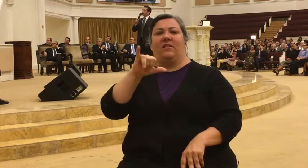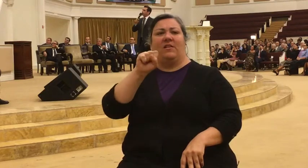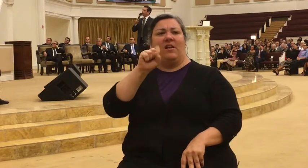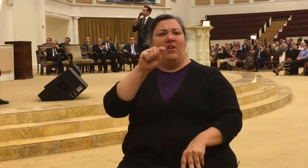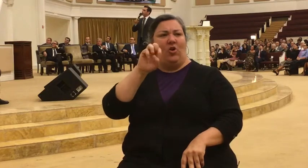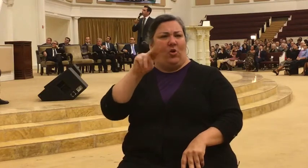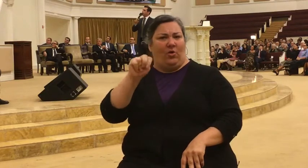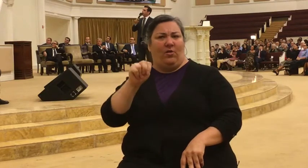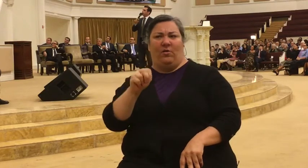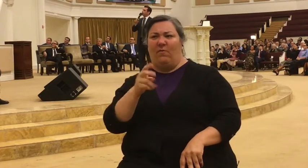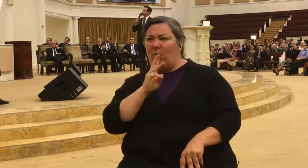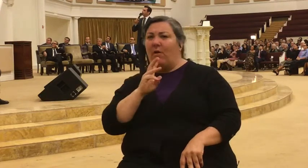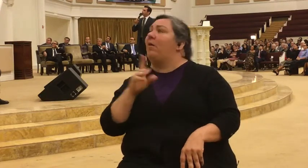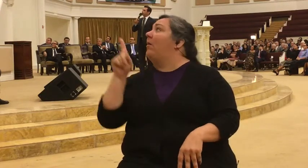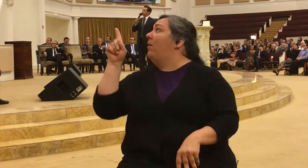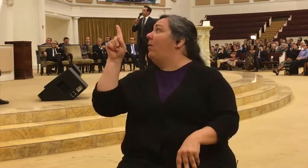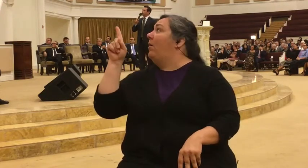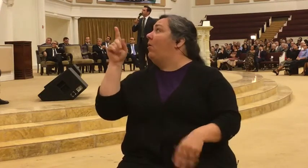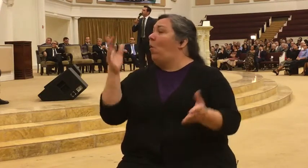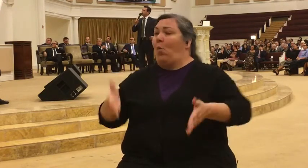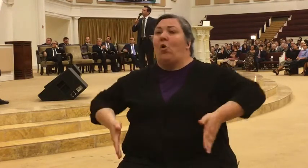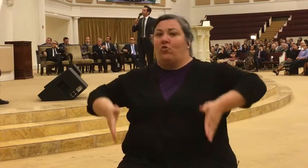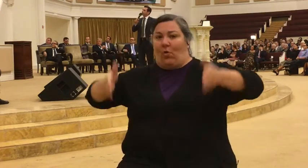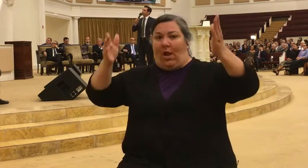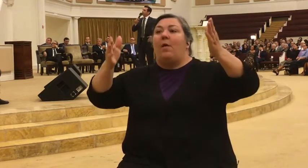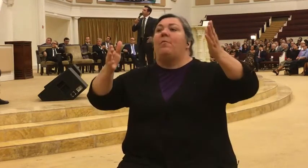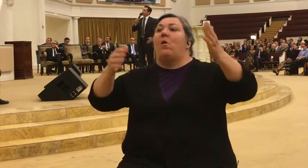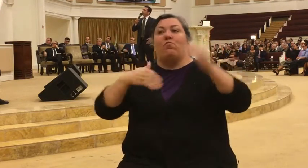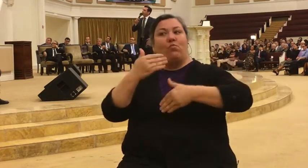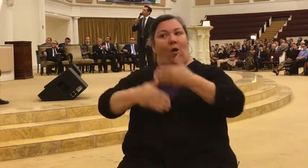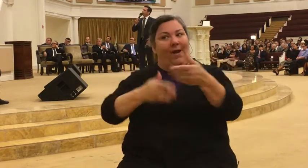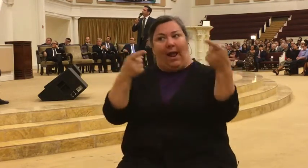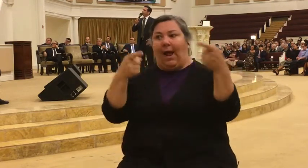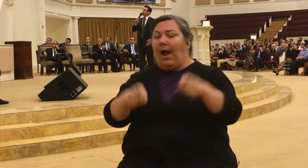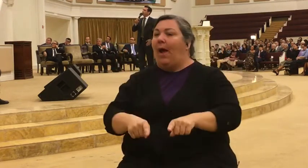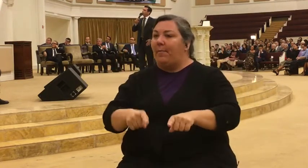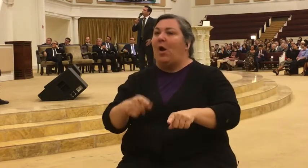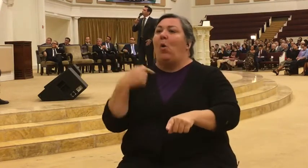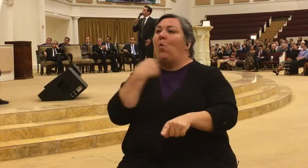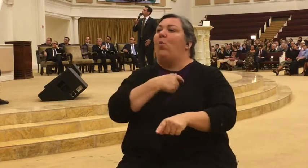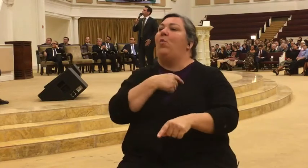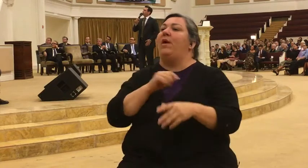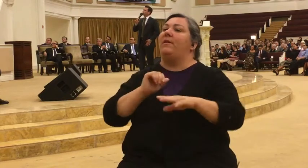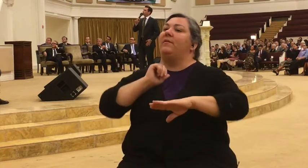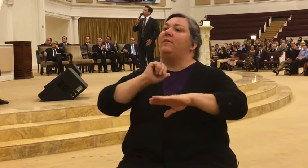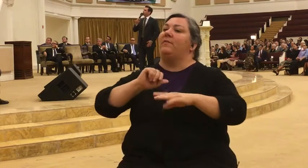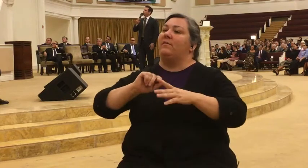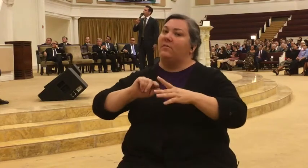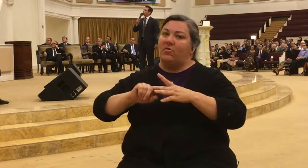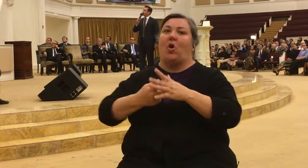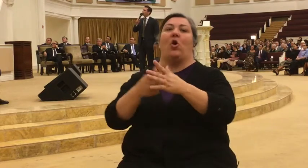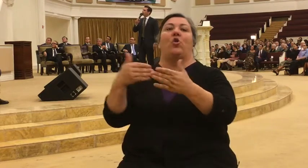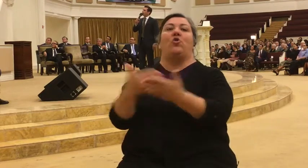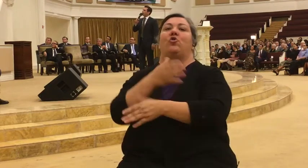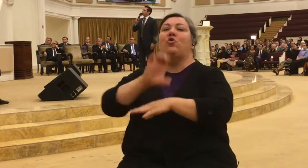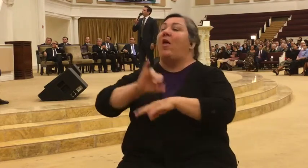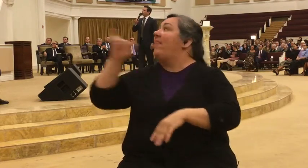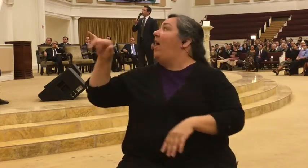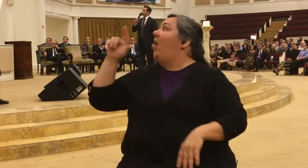taken yesterday, so progress is being made. We launched a new church. This is our La